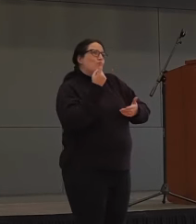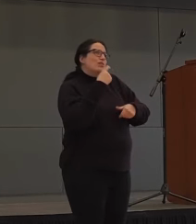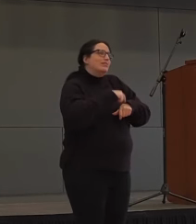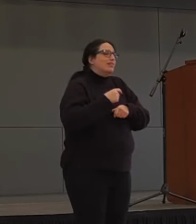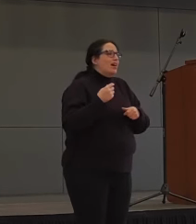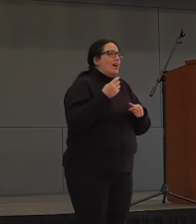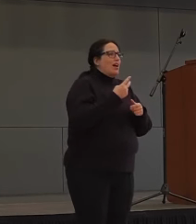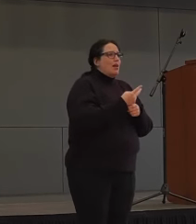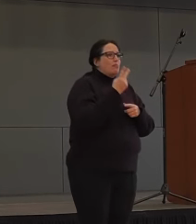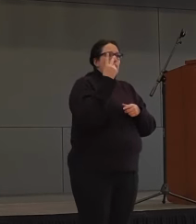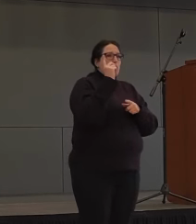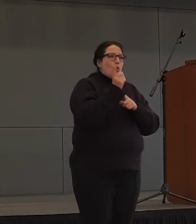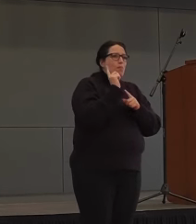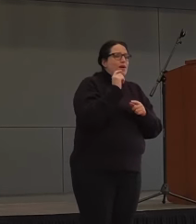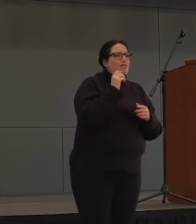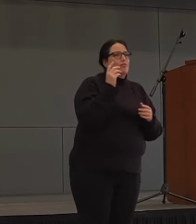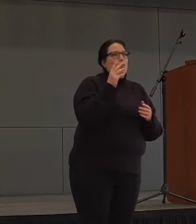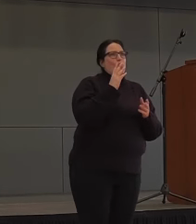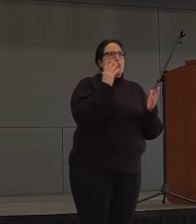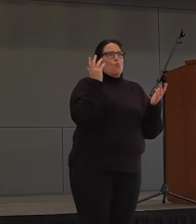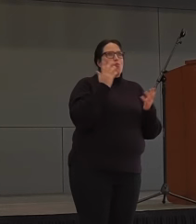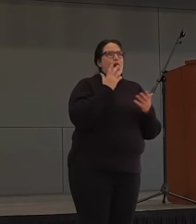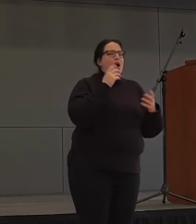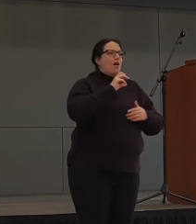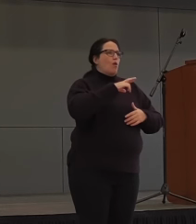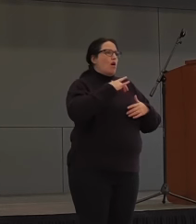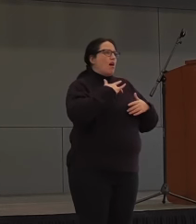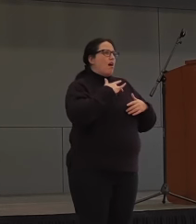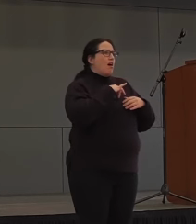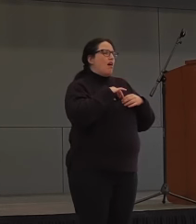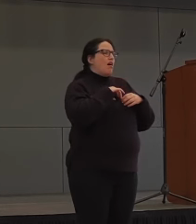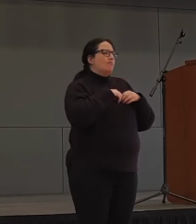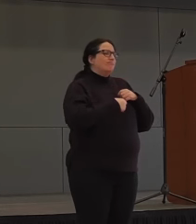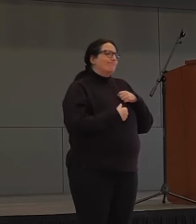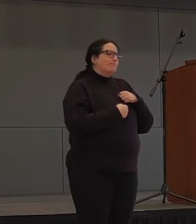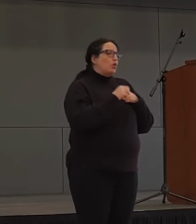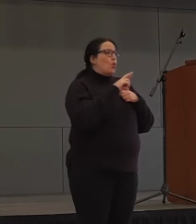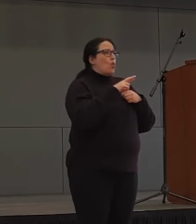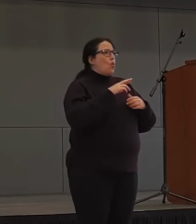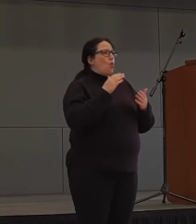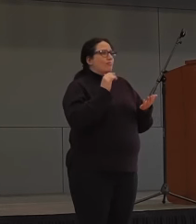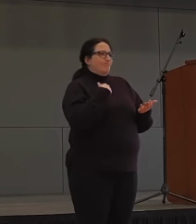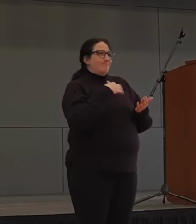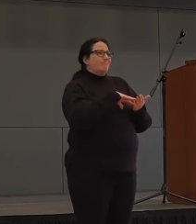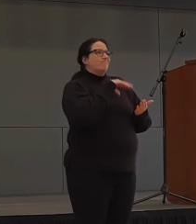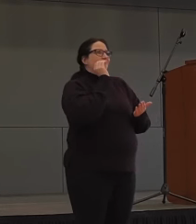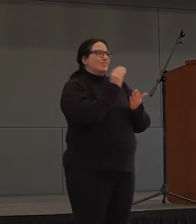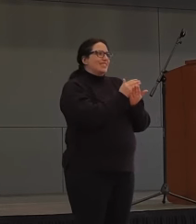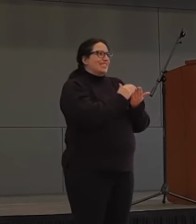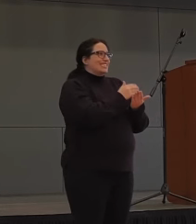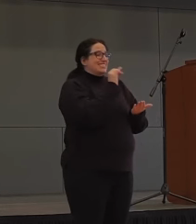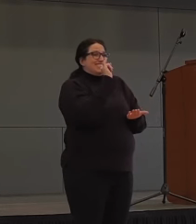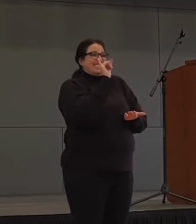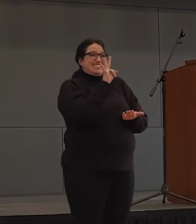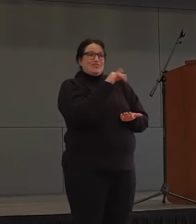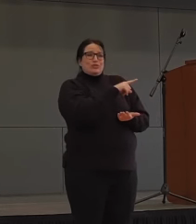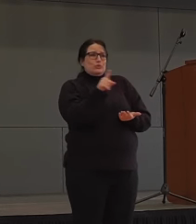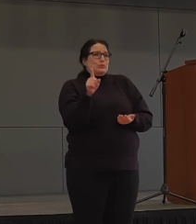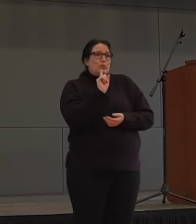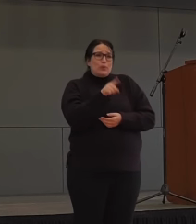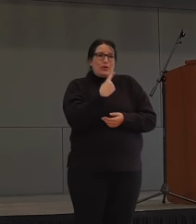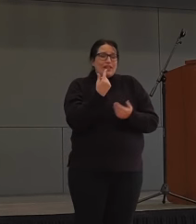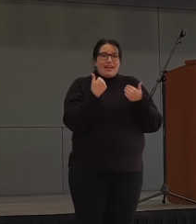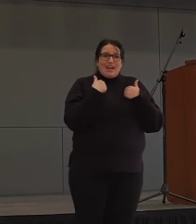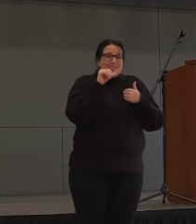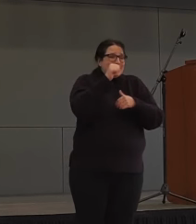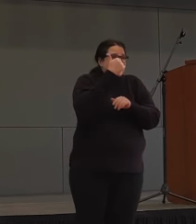or heartbreak, or descriptions of lessons learned. So, again, if you only have 10 minutes